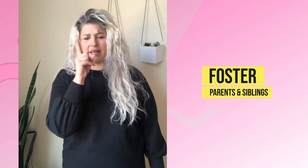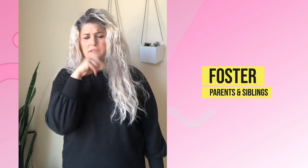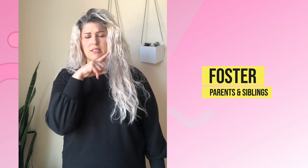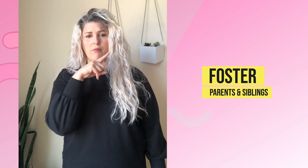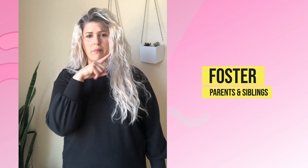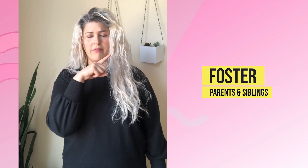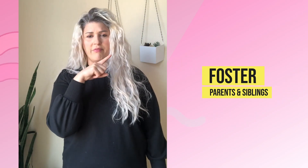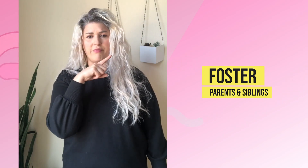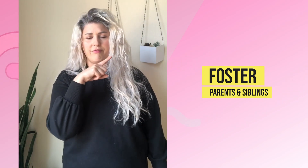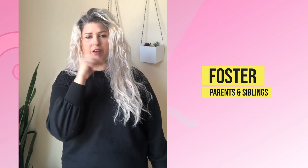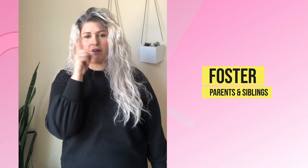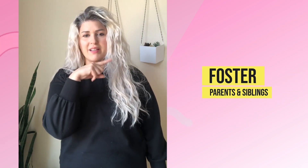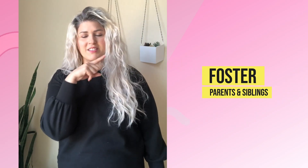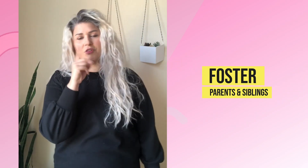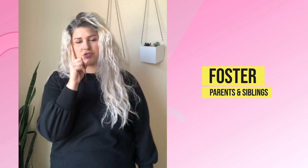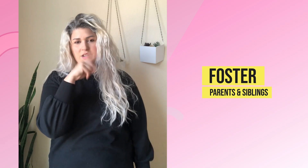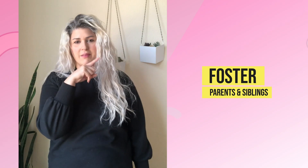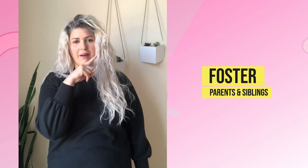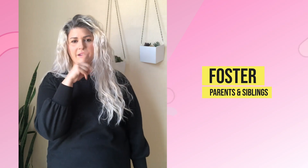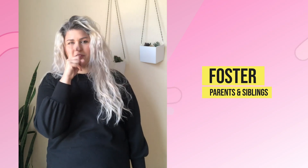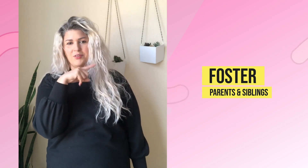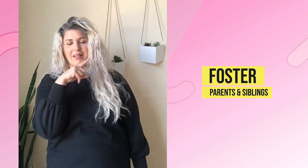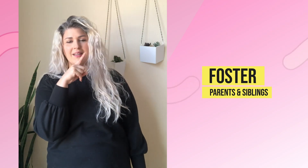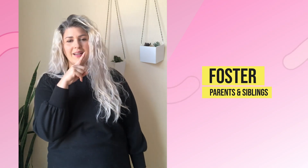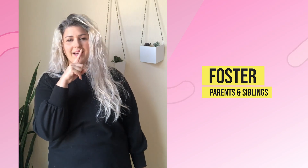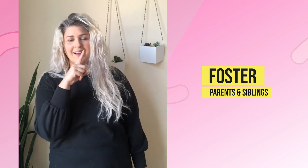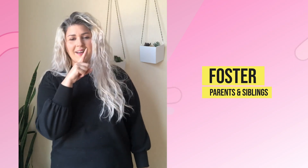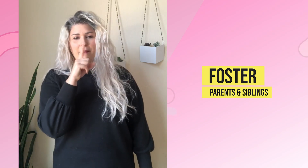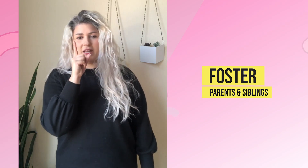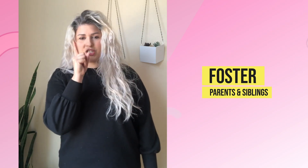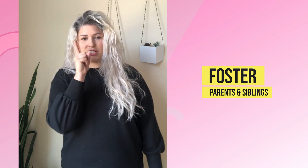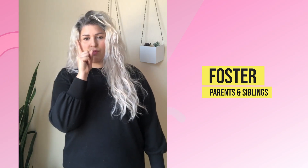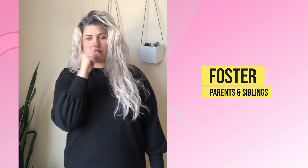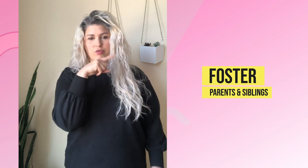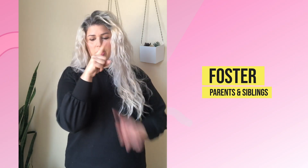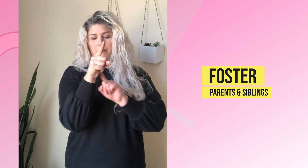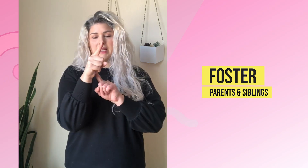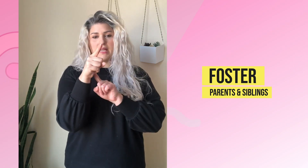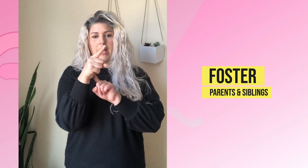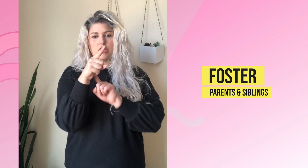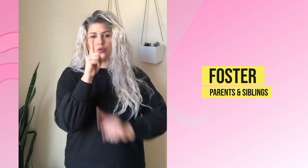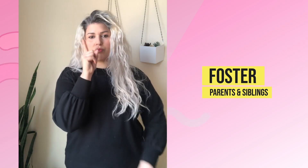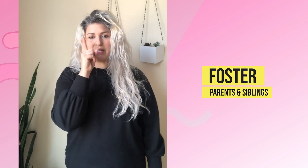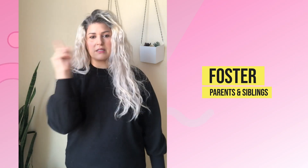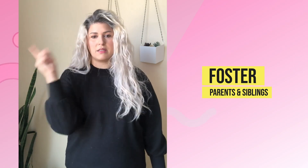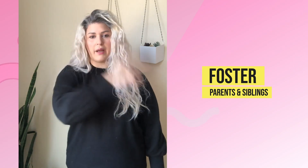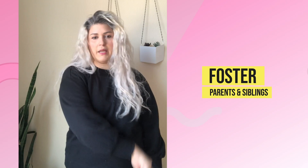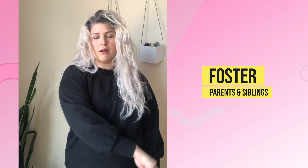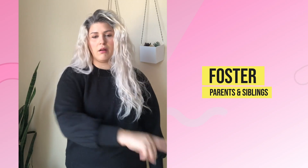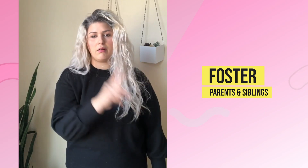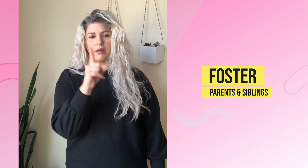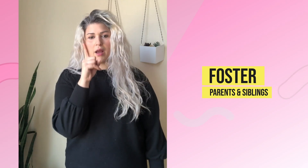it because I can't see where my finger is, so don't stress about it if you do hit it. But it's just this one strike. You're bending at your wrist,